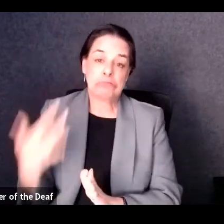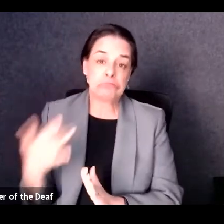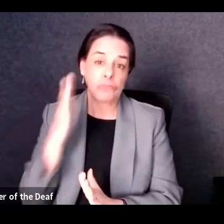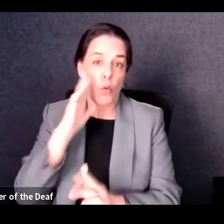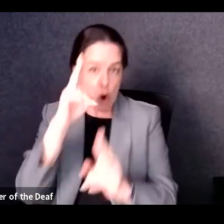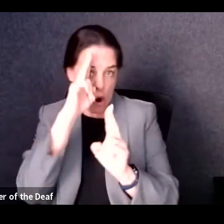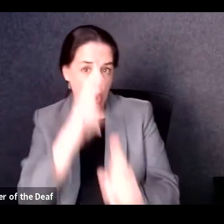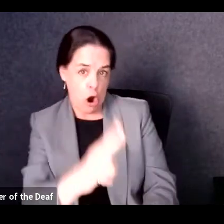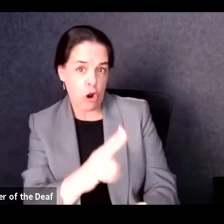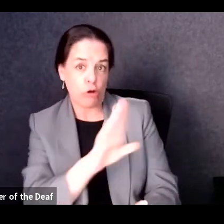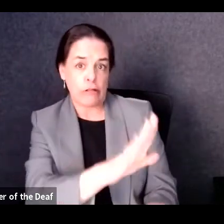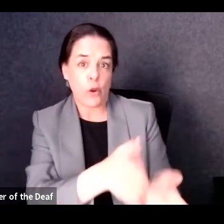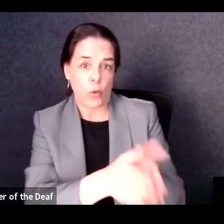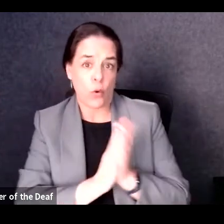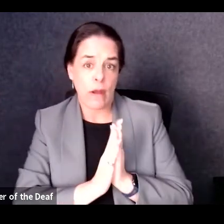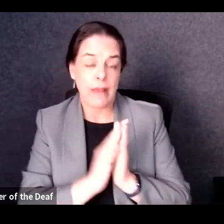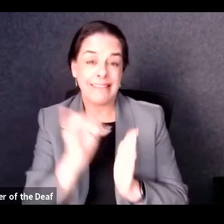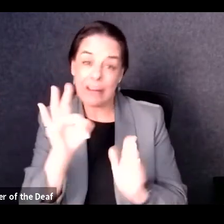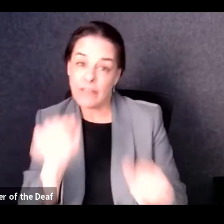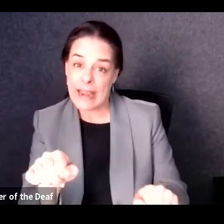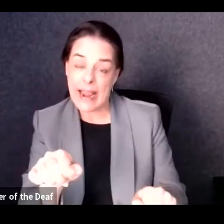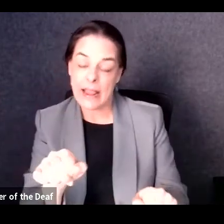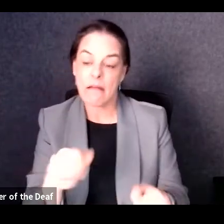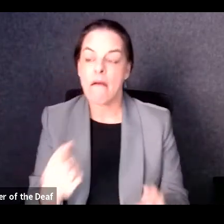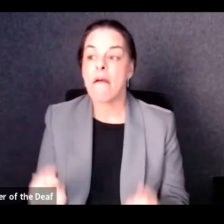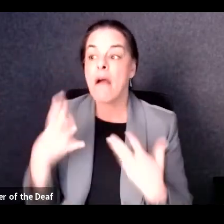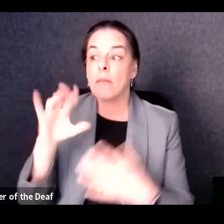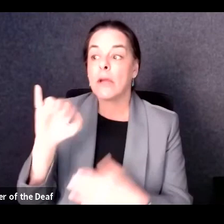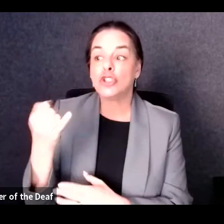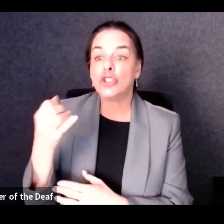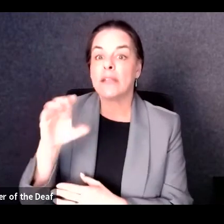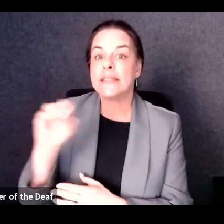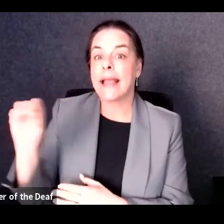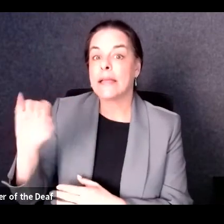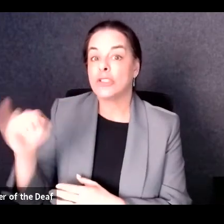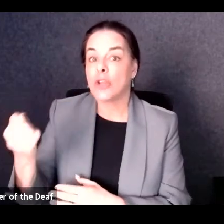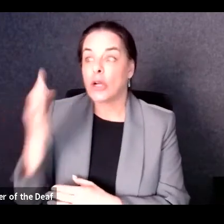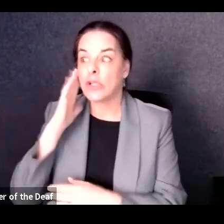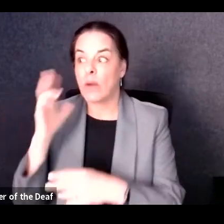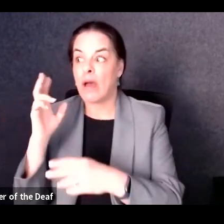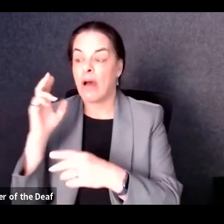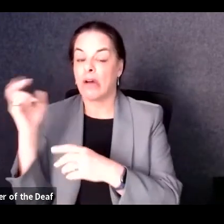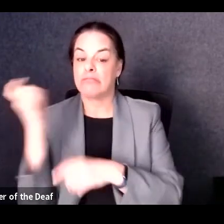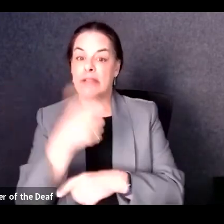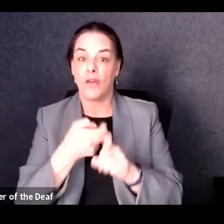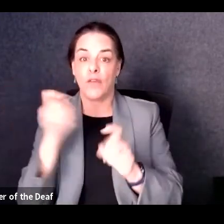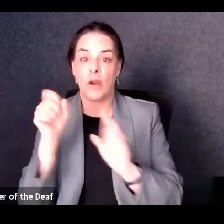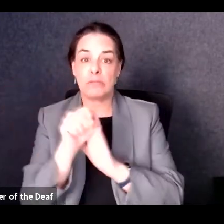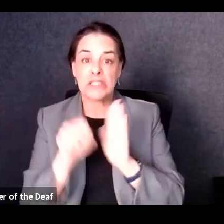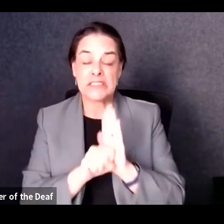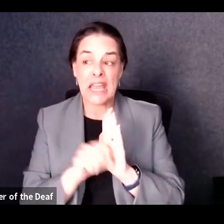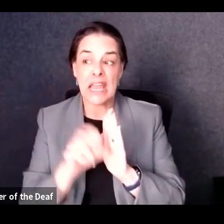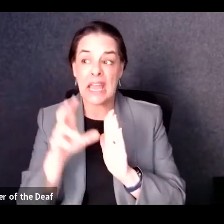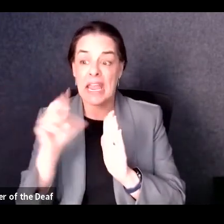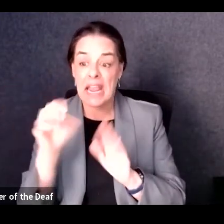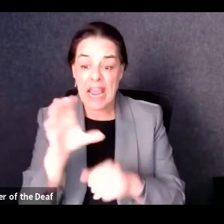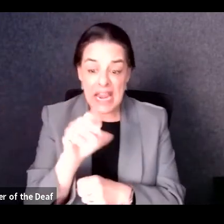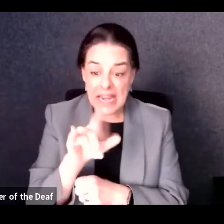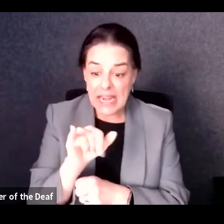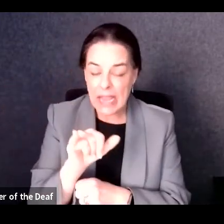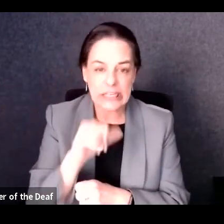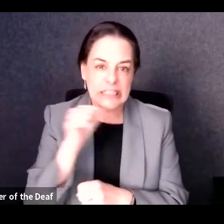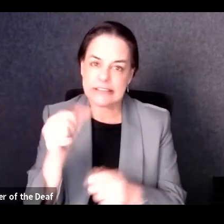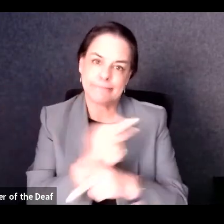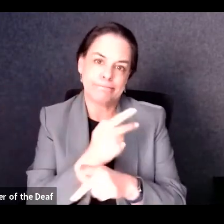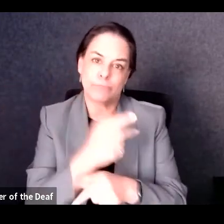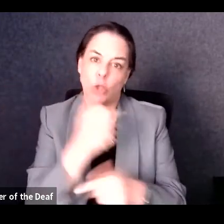they can. I don't know what the allocation of Johnson & Johnson will be for the state. And again, allocations at the county level are not broken down by